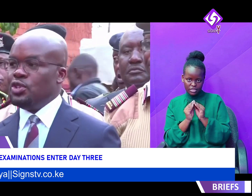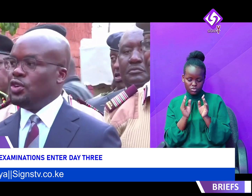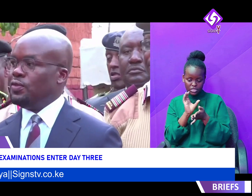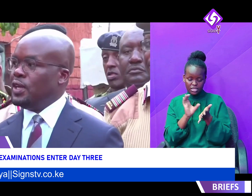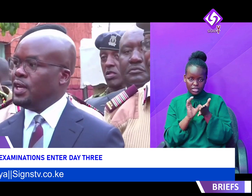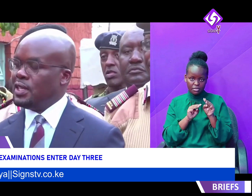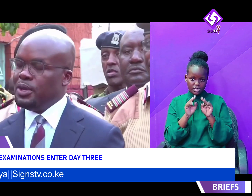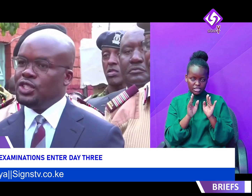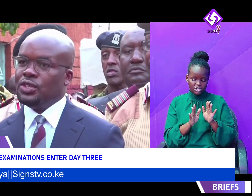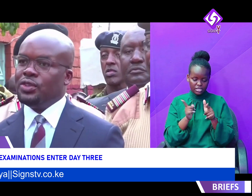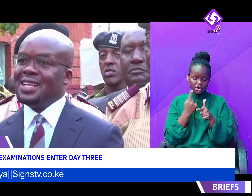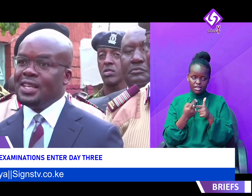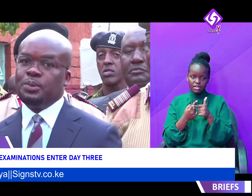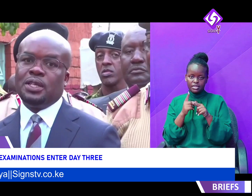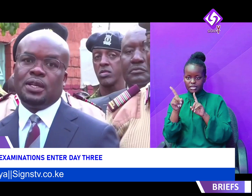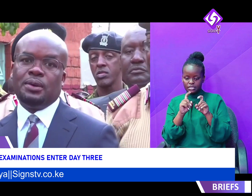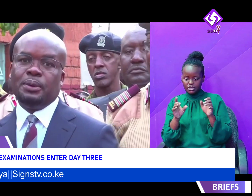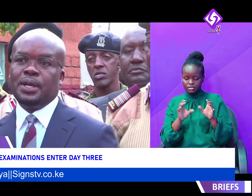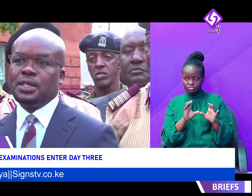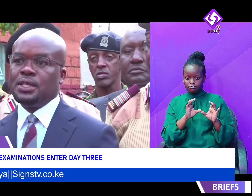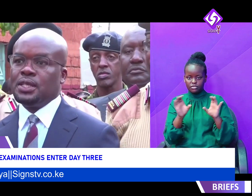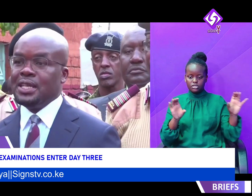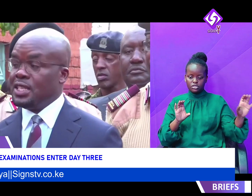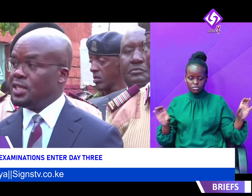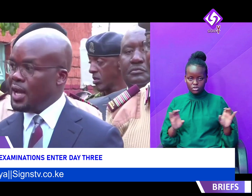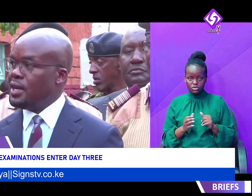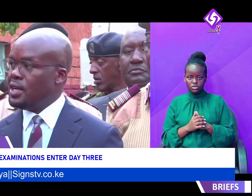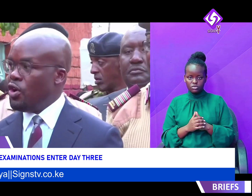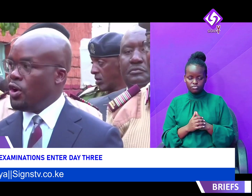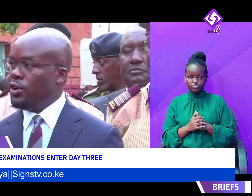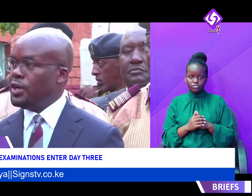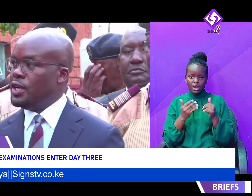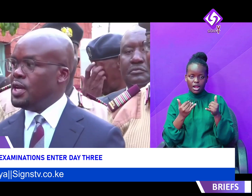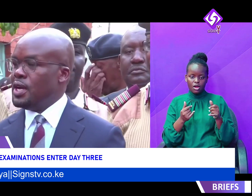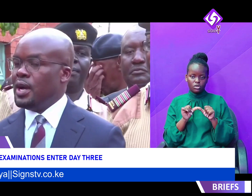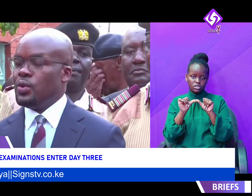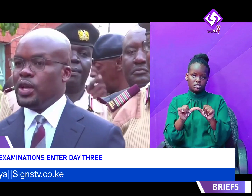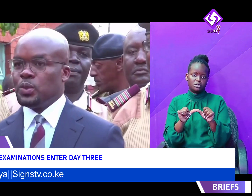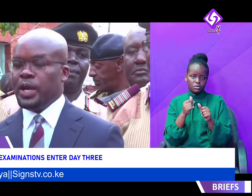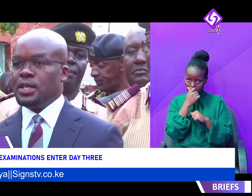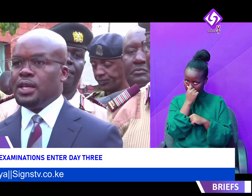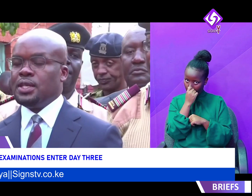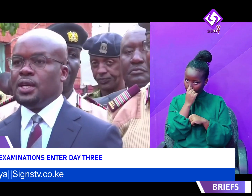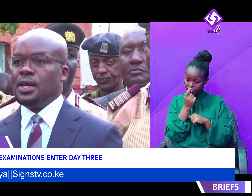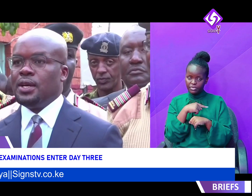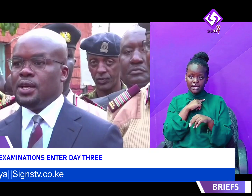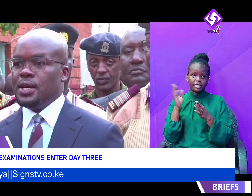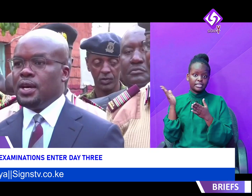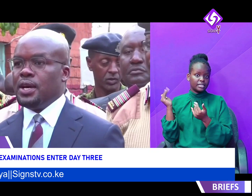distribution of the examination or the assessment papers is currently going on, and we expect that